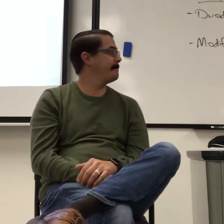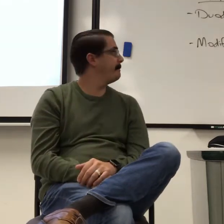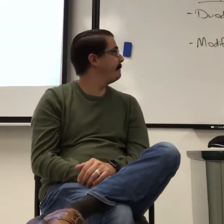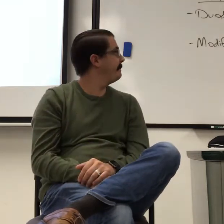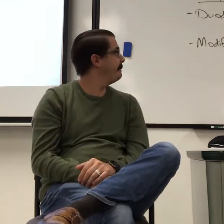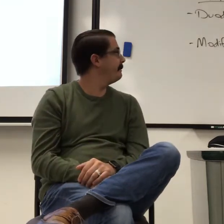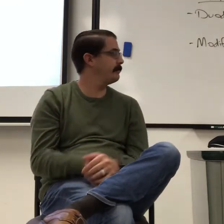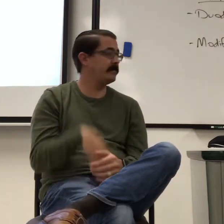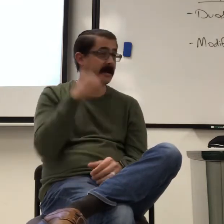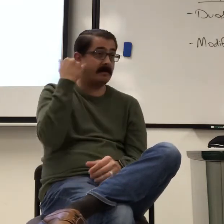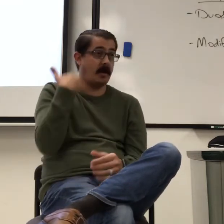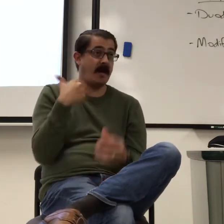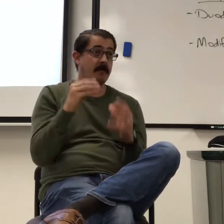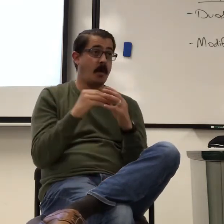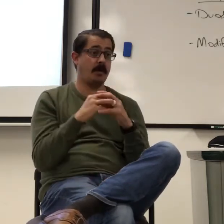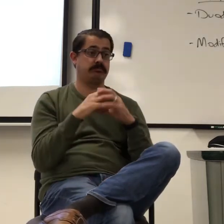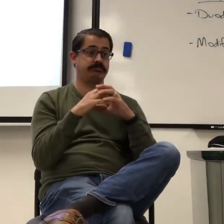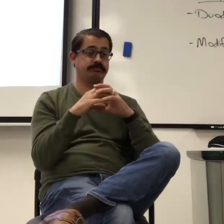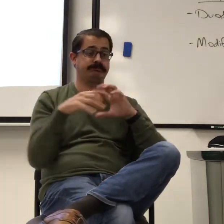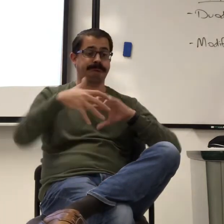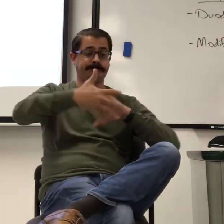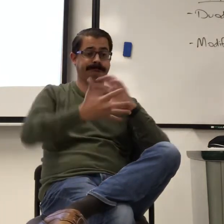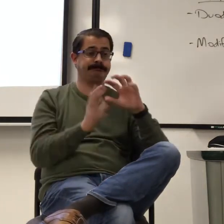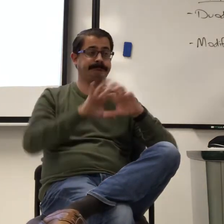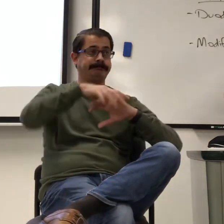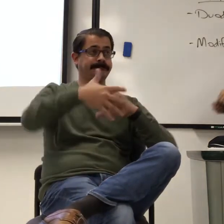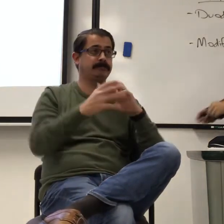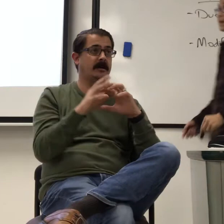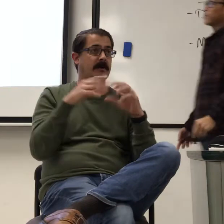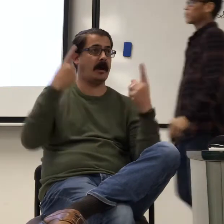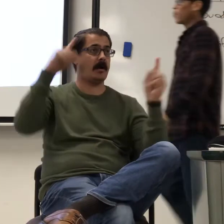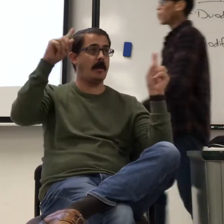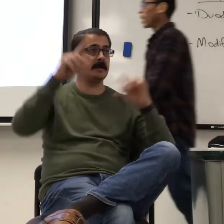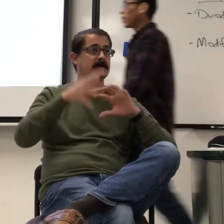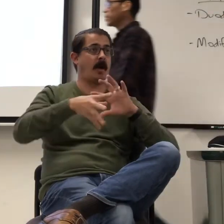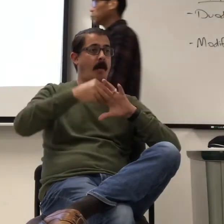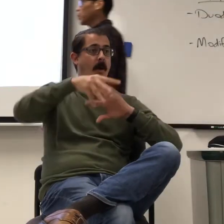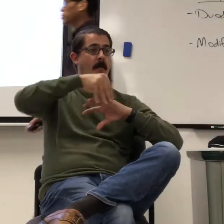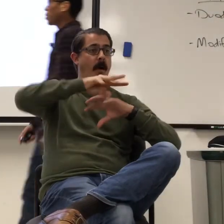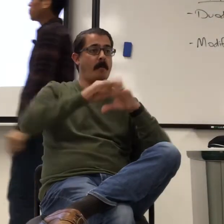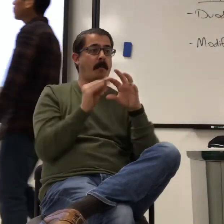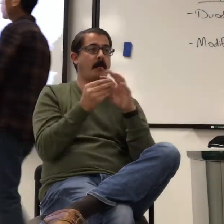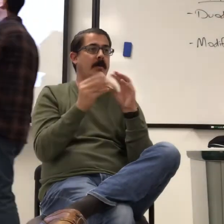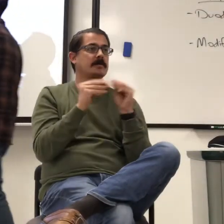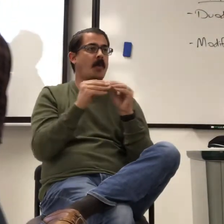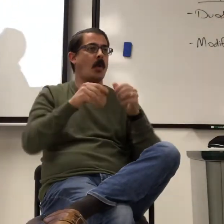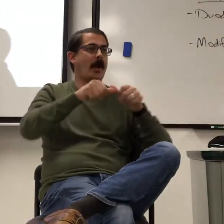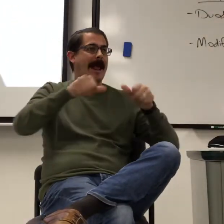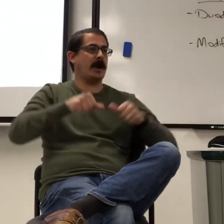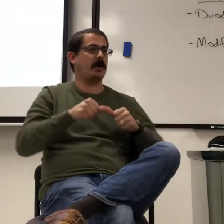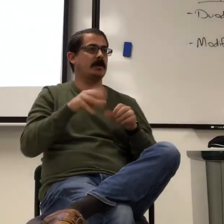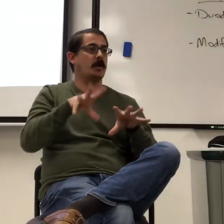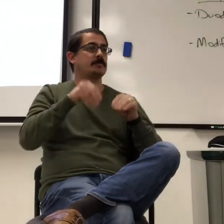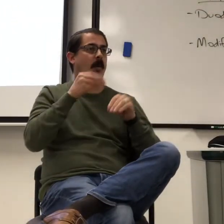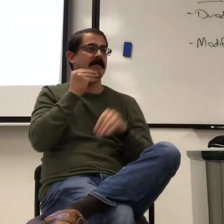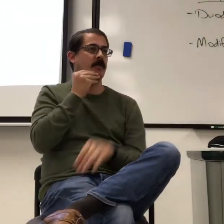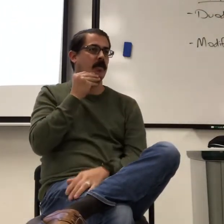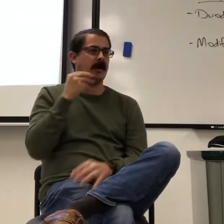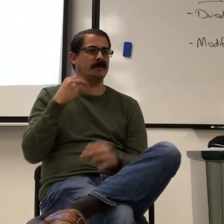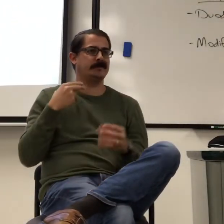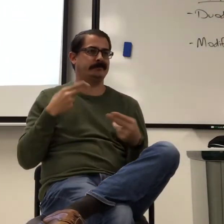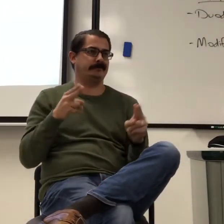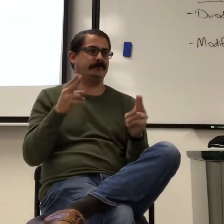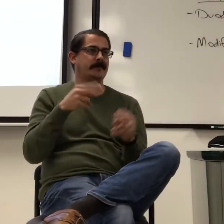Because if you have more surface area, well, you can accomplish absorption better. More area to absorb food. And, well, I'll just kind of fly through this.